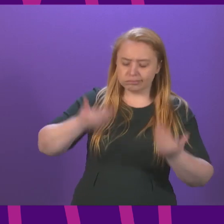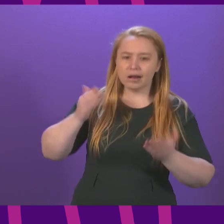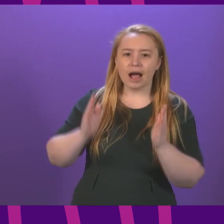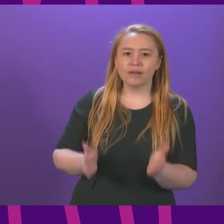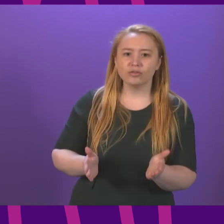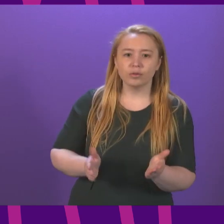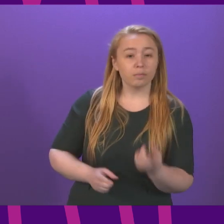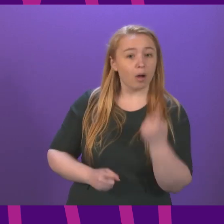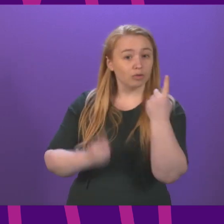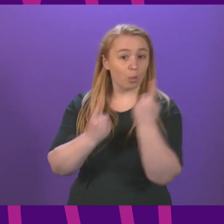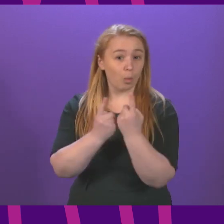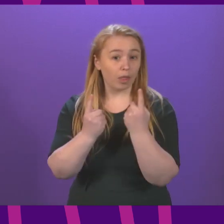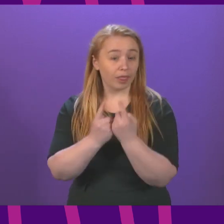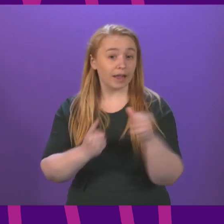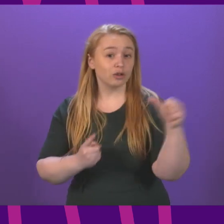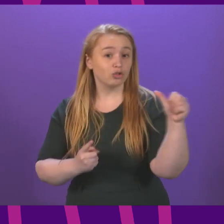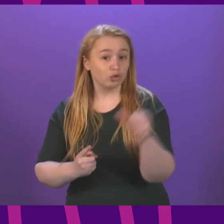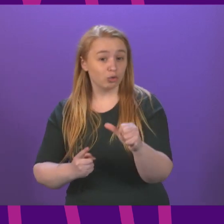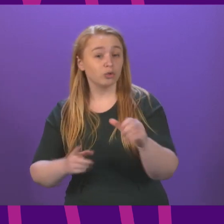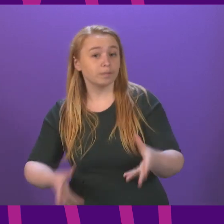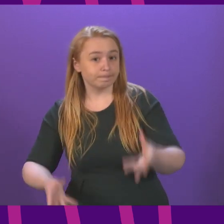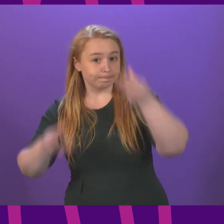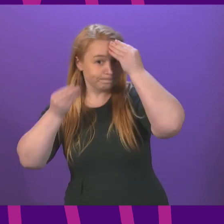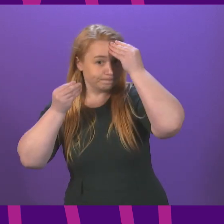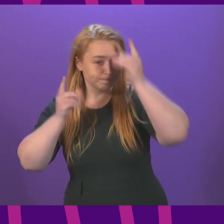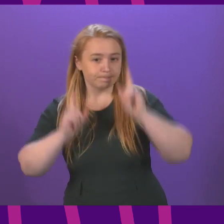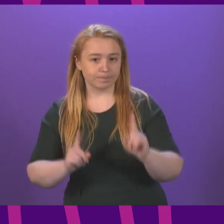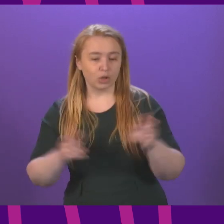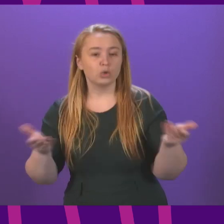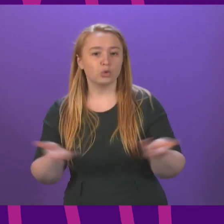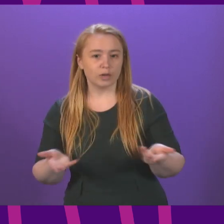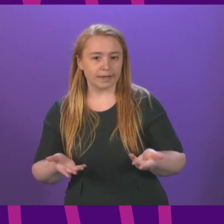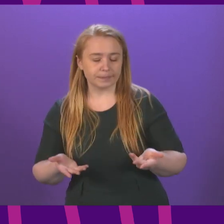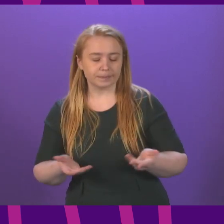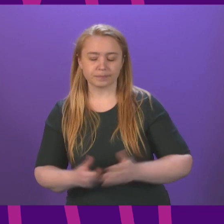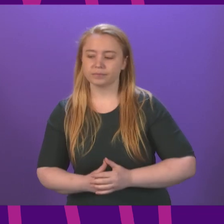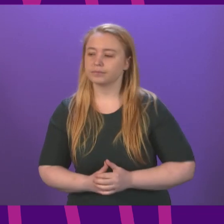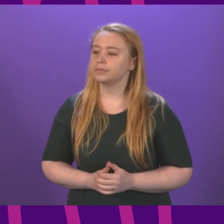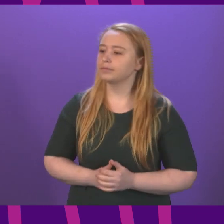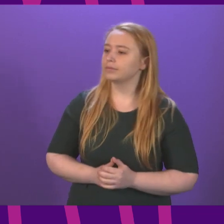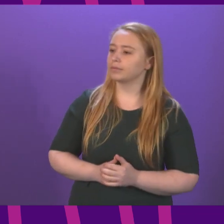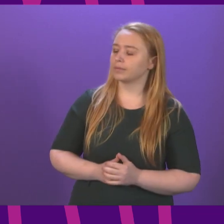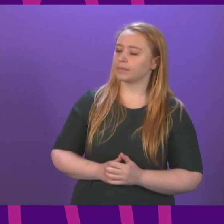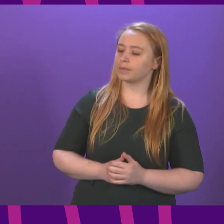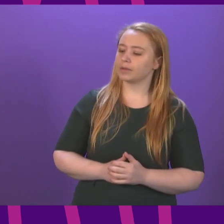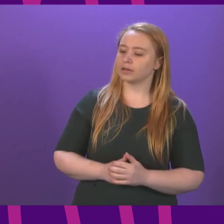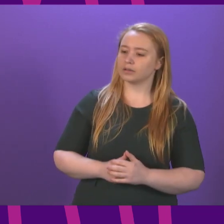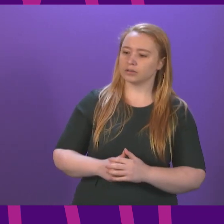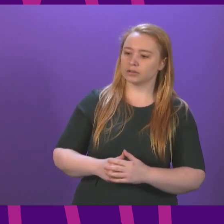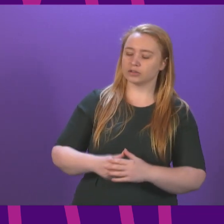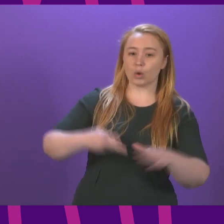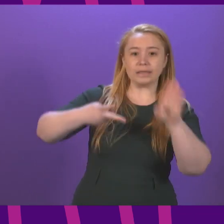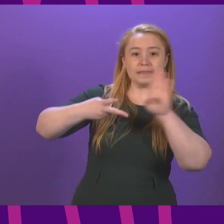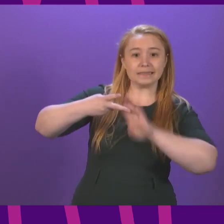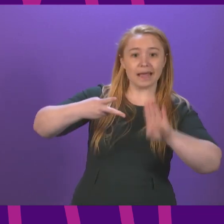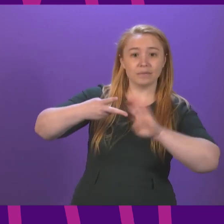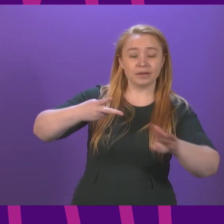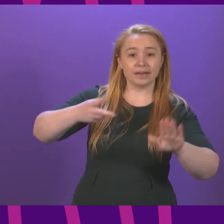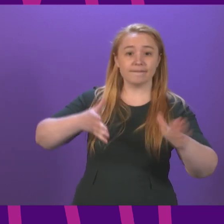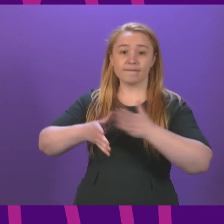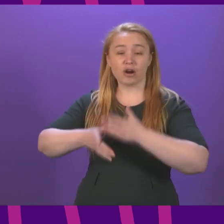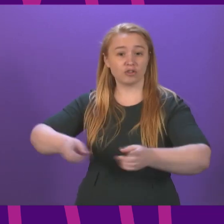lesson that we should all be able to learn today. It should not take the threat to the job of the Deputy First Minister